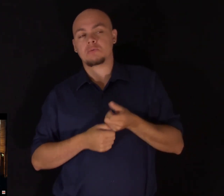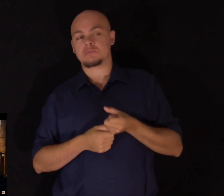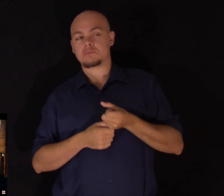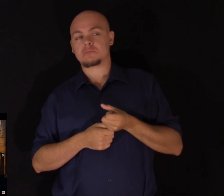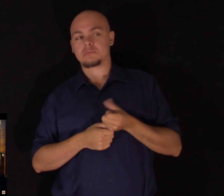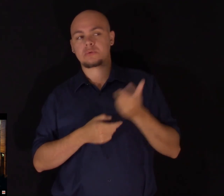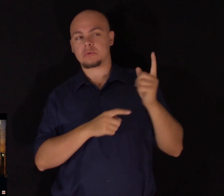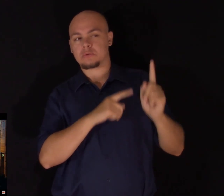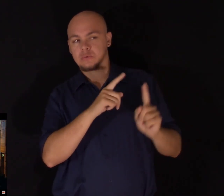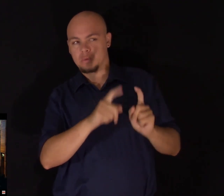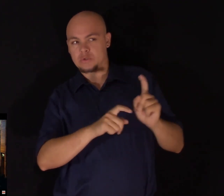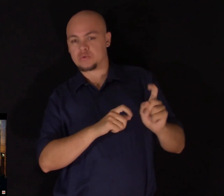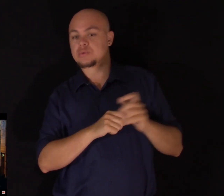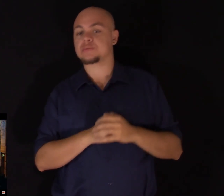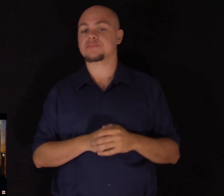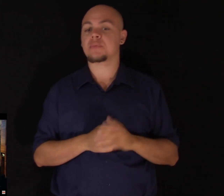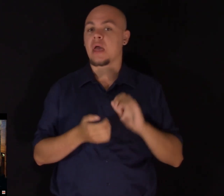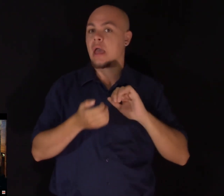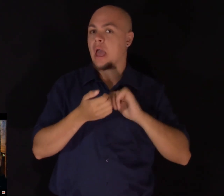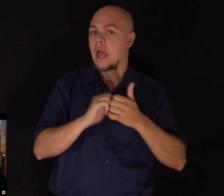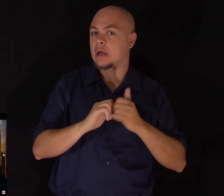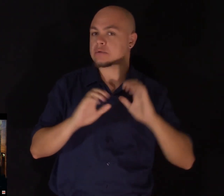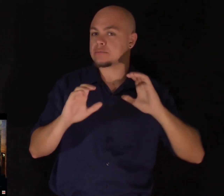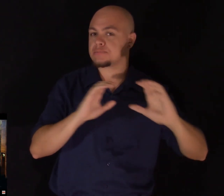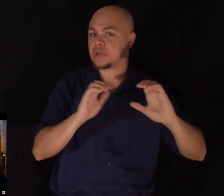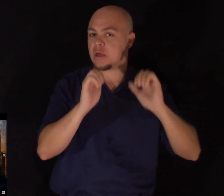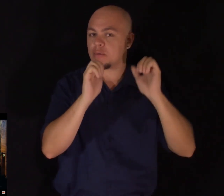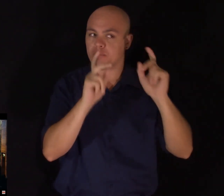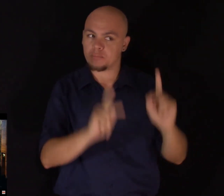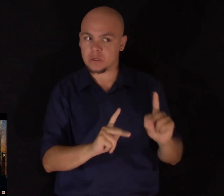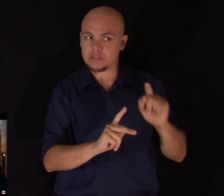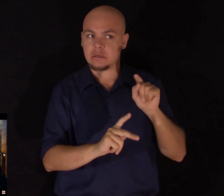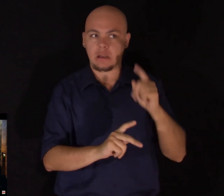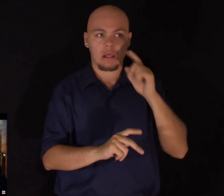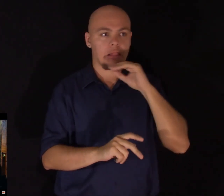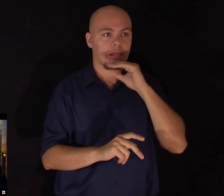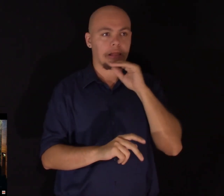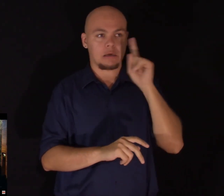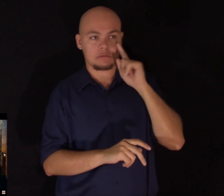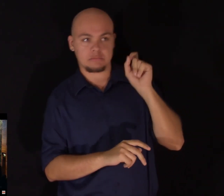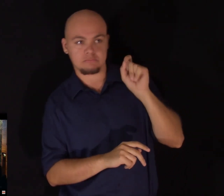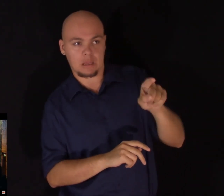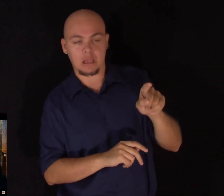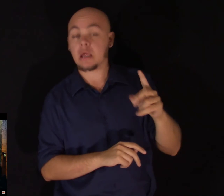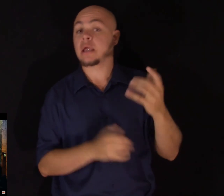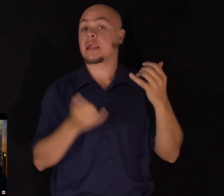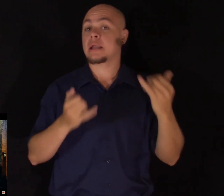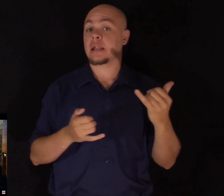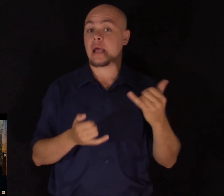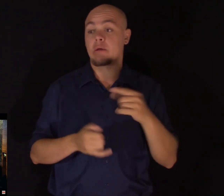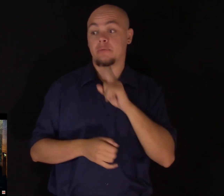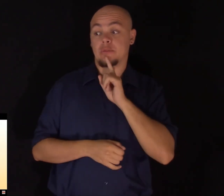Now, we've talked a little bit about how to talk to someone who's lying and how to spot a lie. And as I promised, we're now going to look at what the